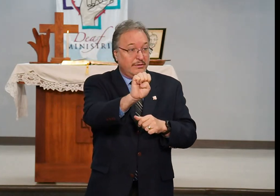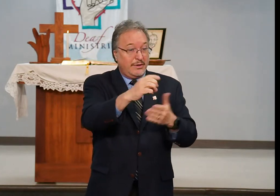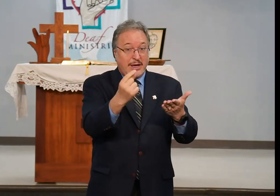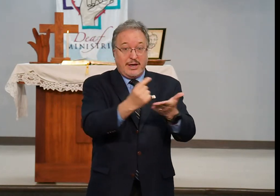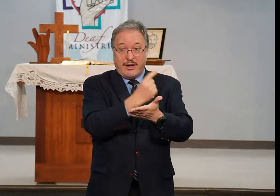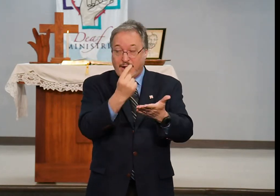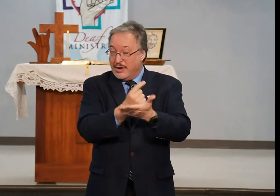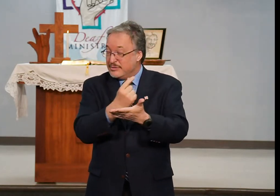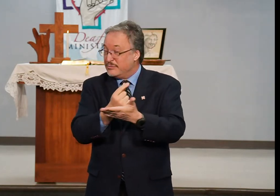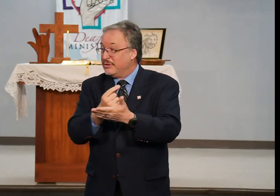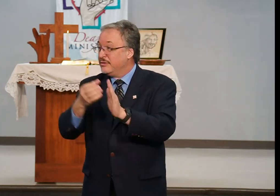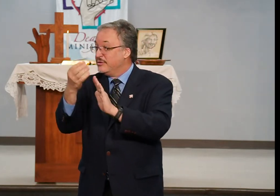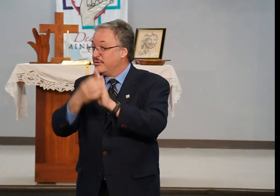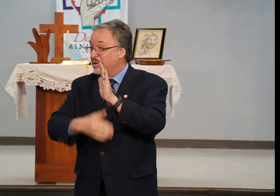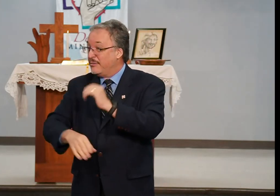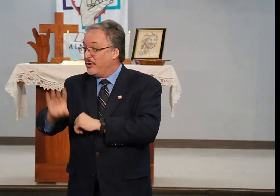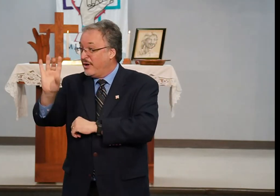is taken from Luke,